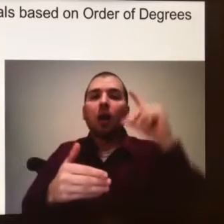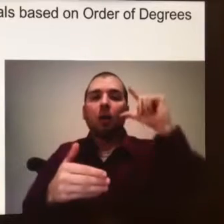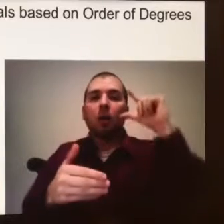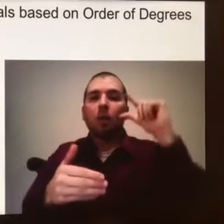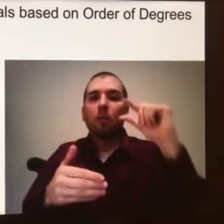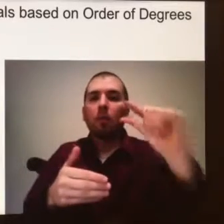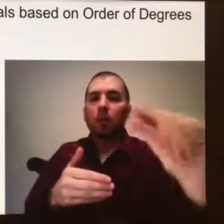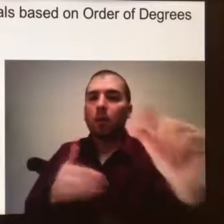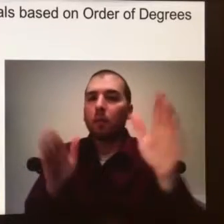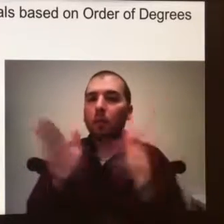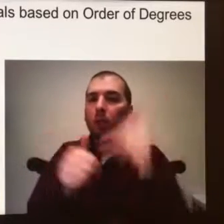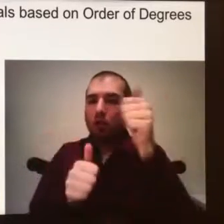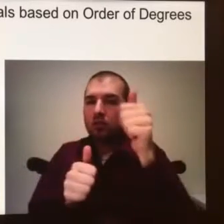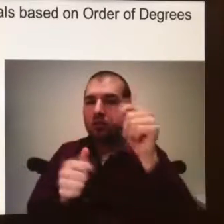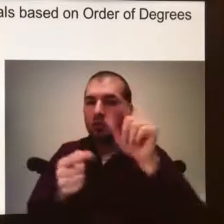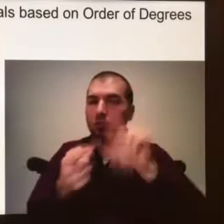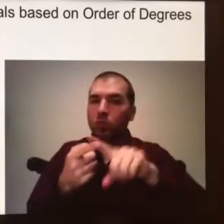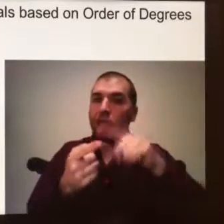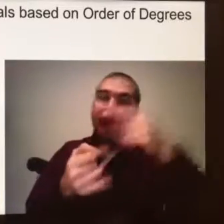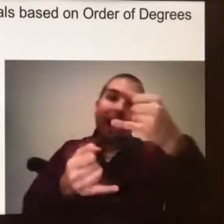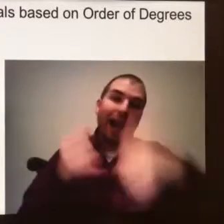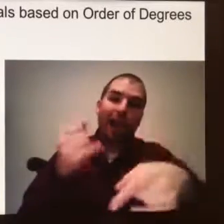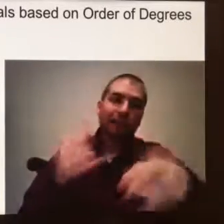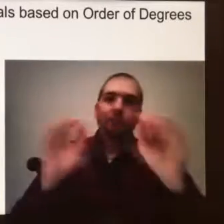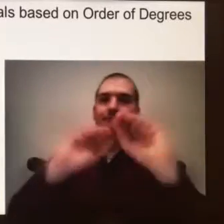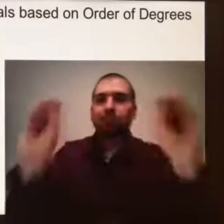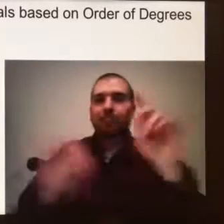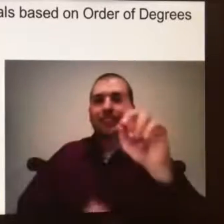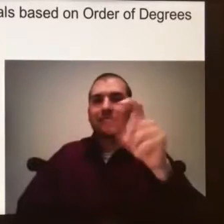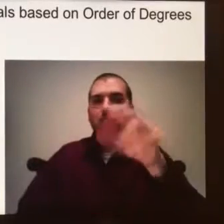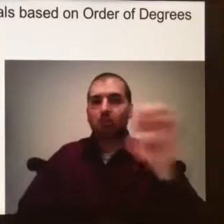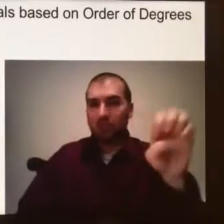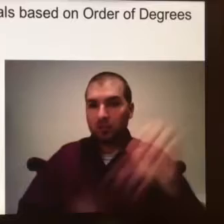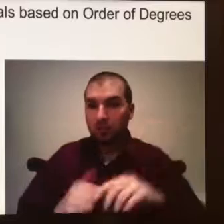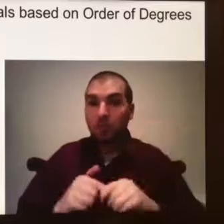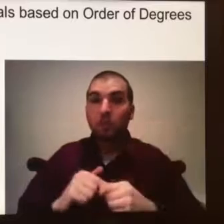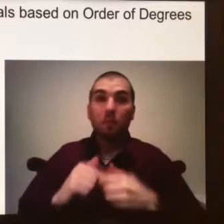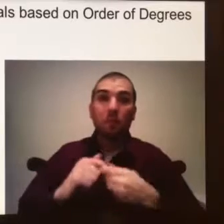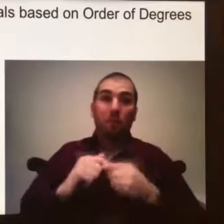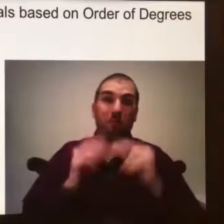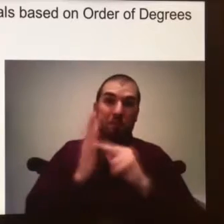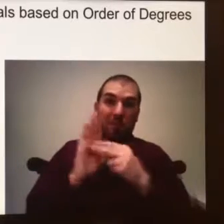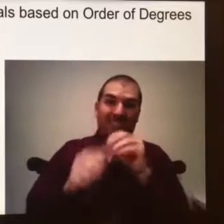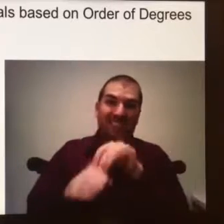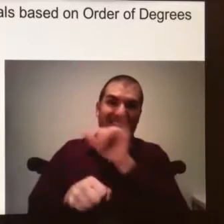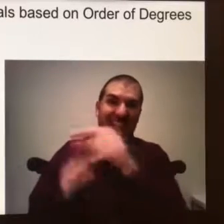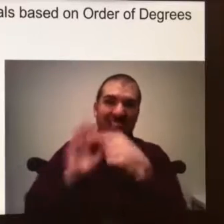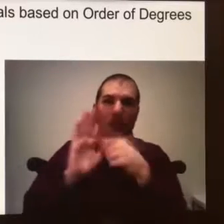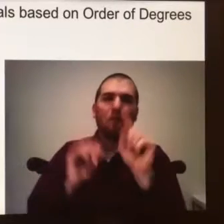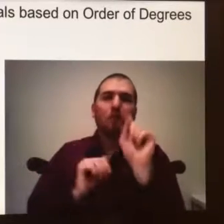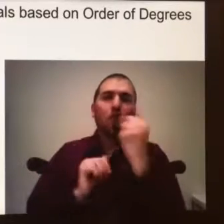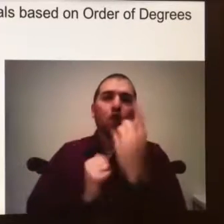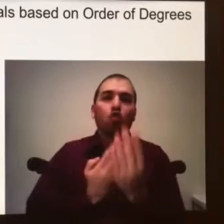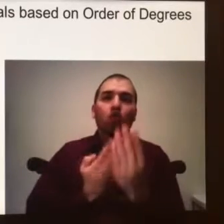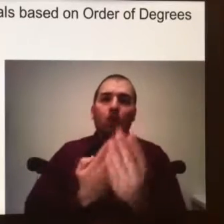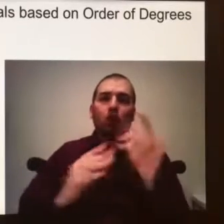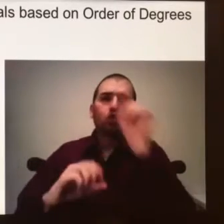So you need to be looking for the highest exponent